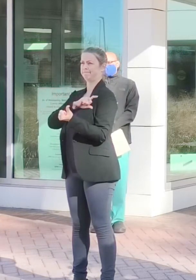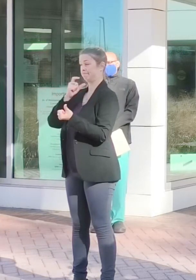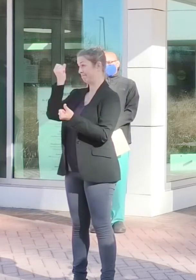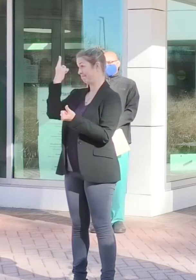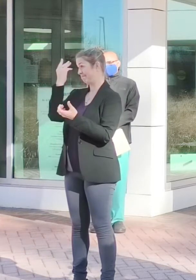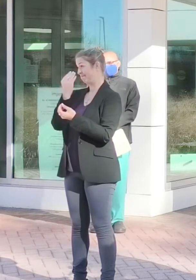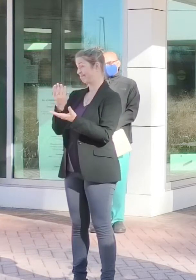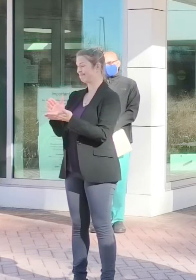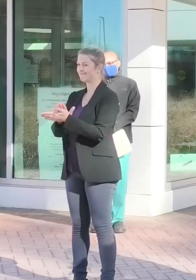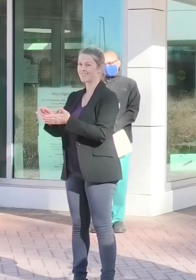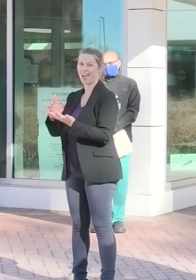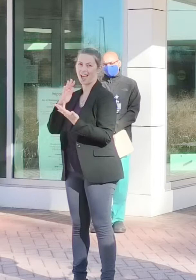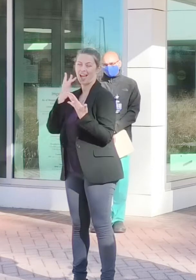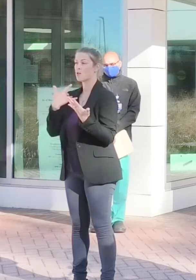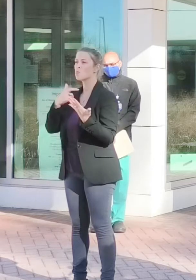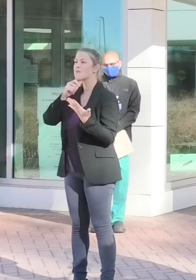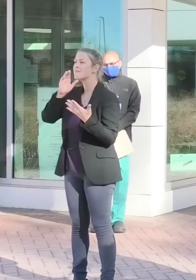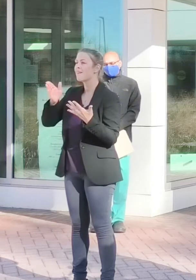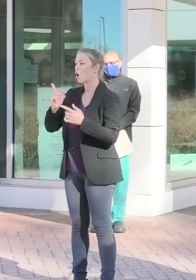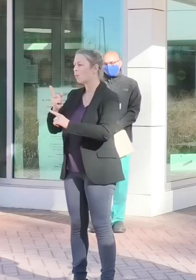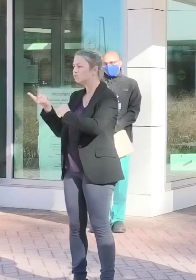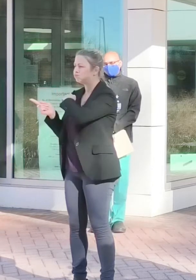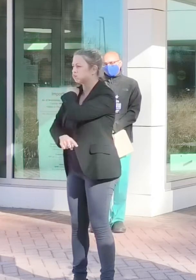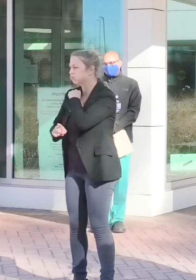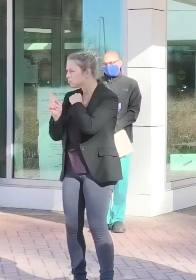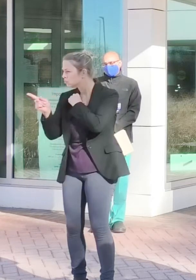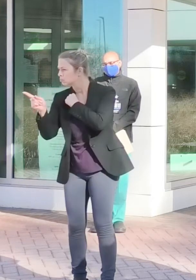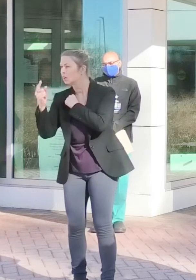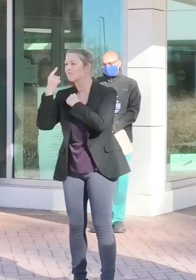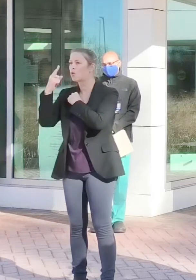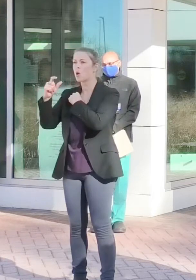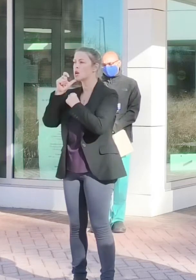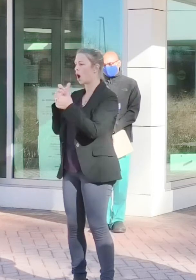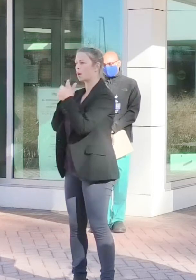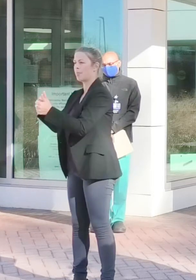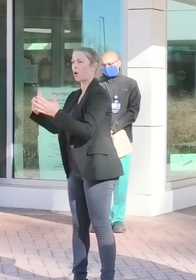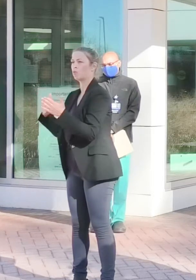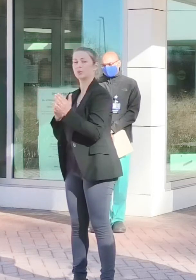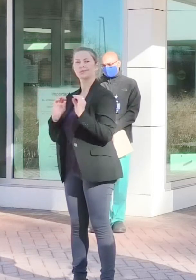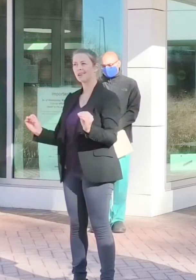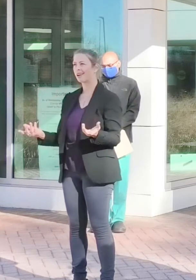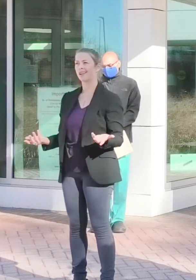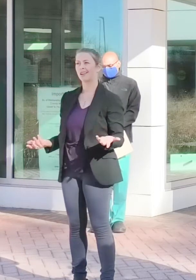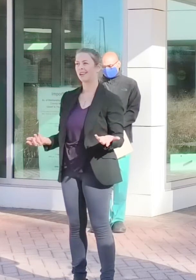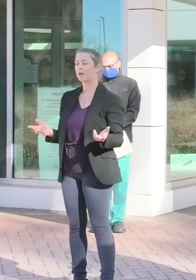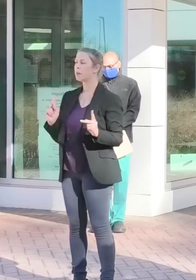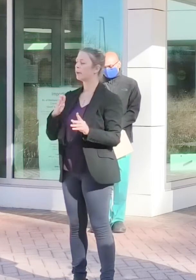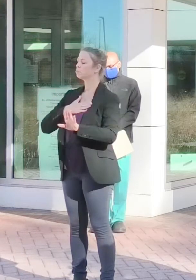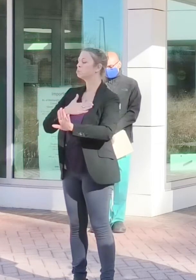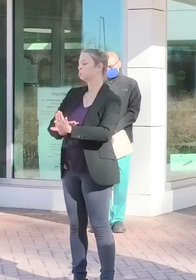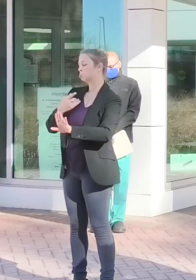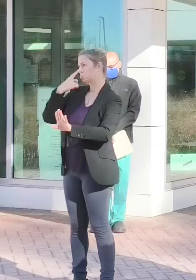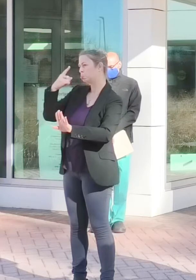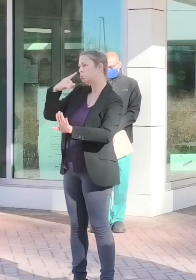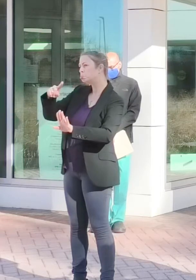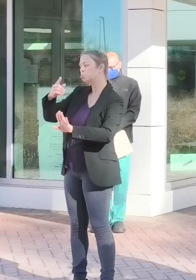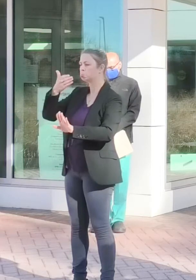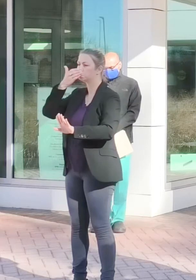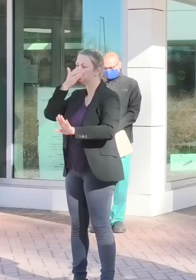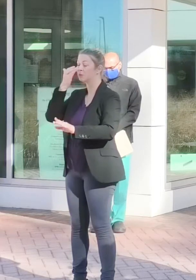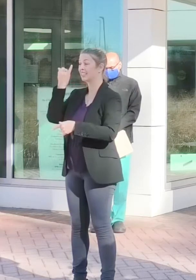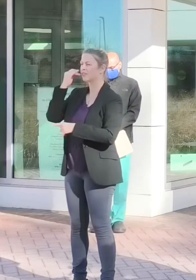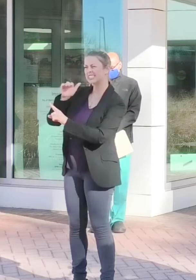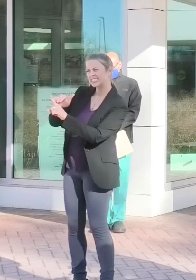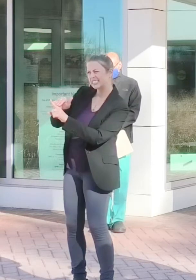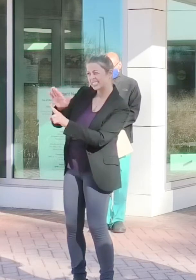issue citations for noncompliance. People have willingly modified their behaviors when reminded